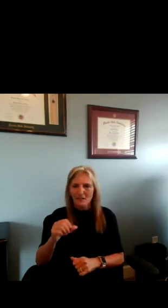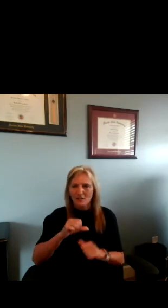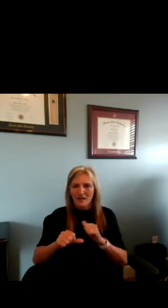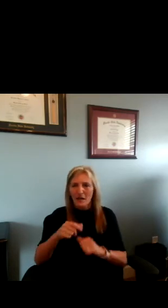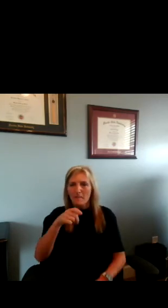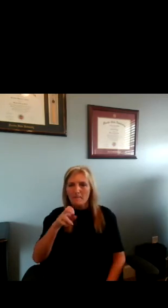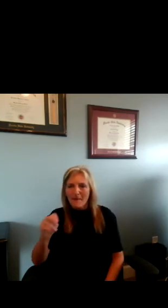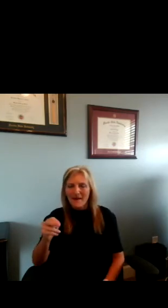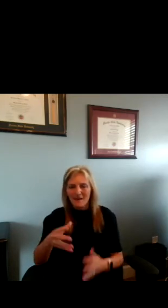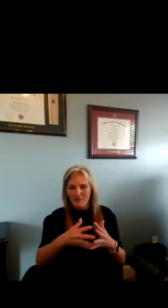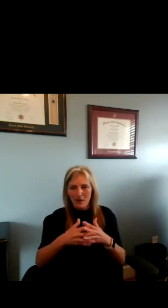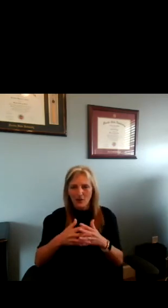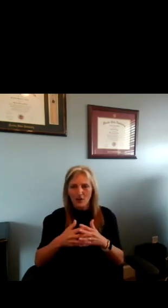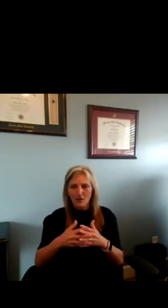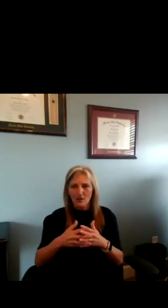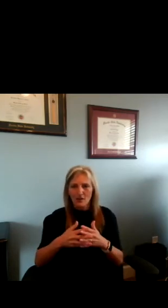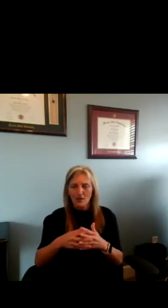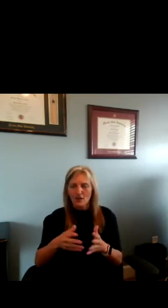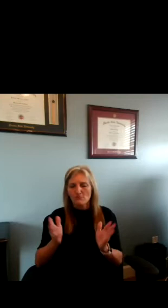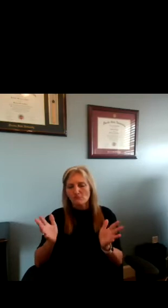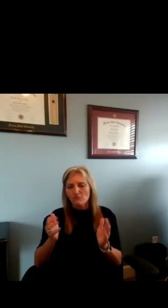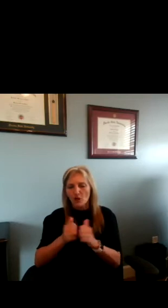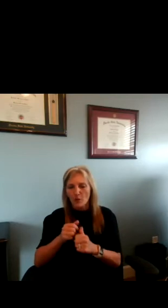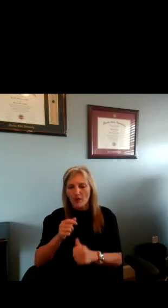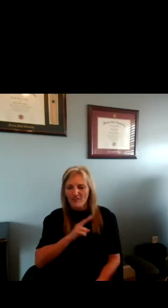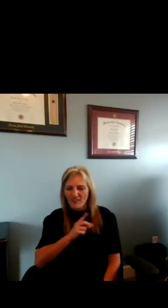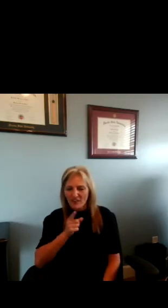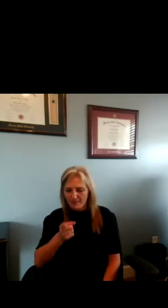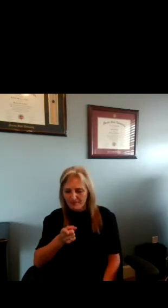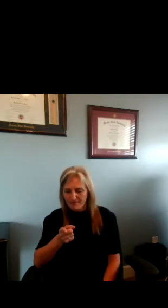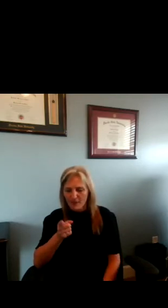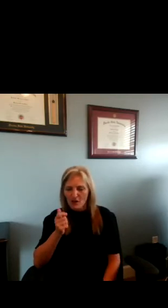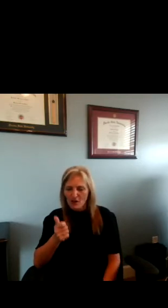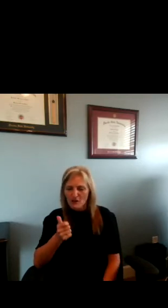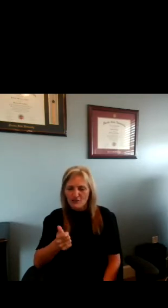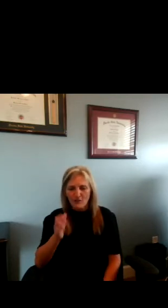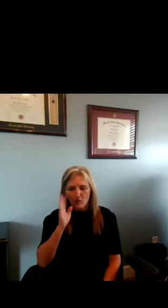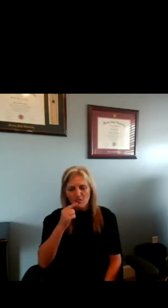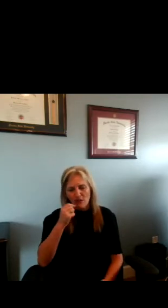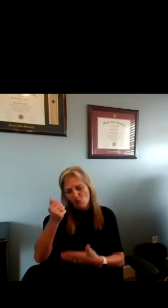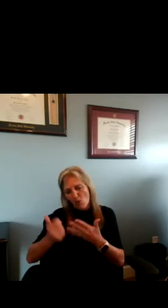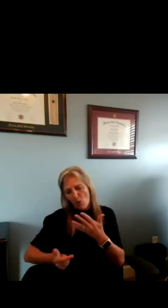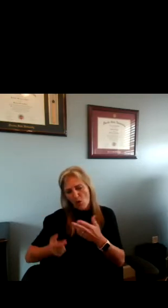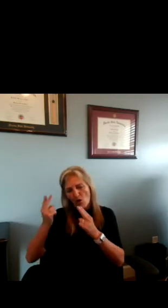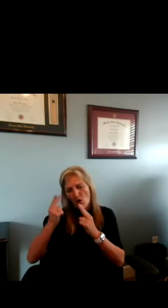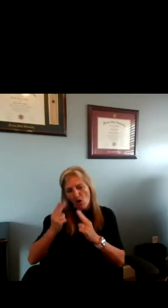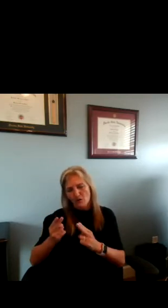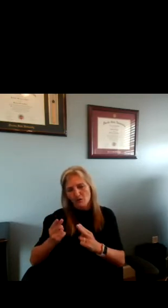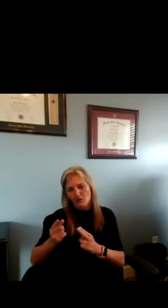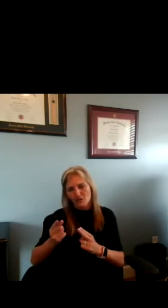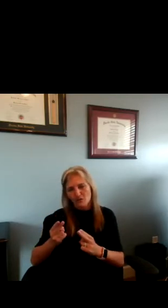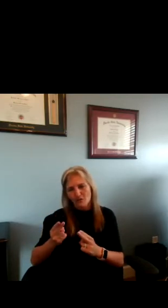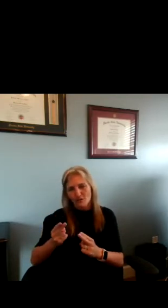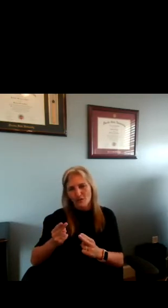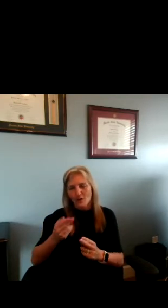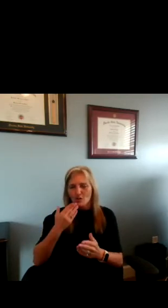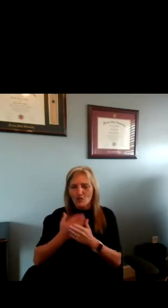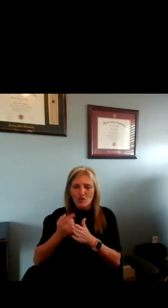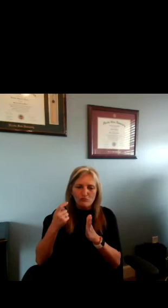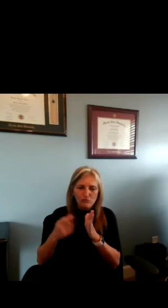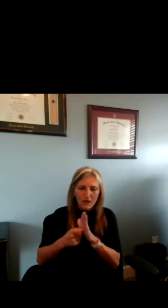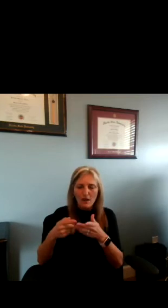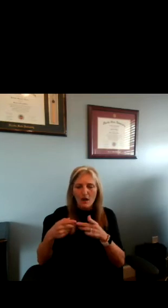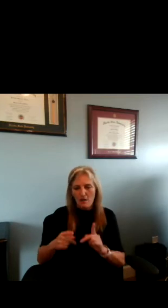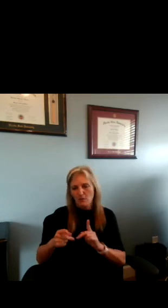America. Now, if you talk to Vivian, she will tell you that all of these honors are really humbling recognitions and opportunities